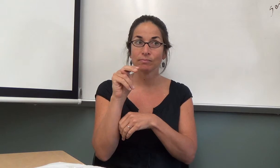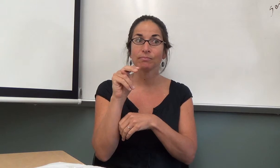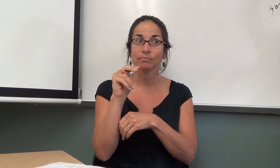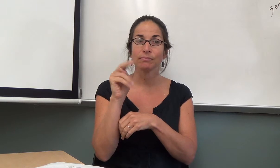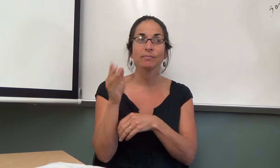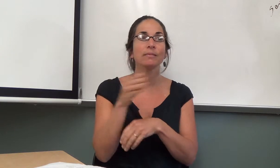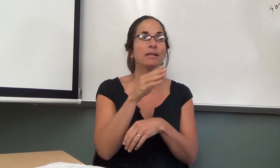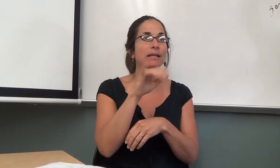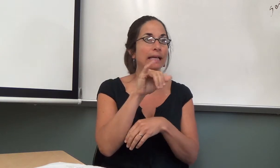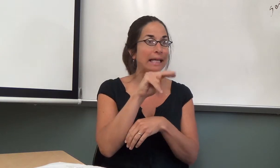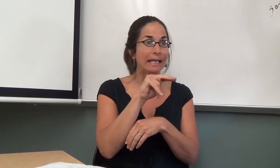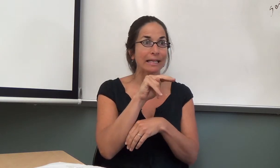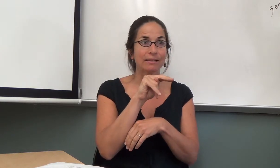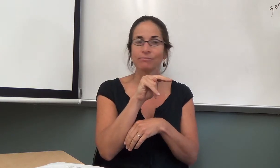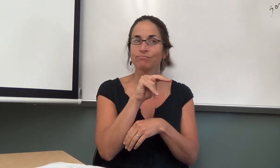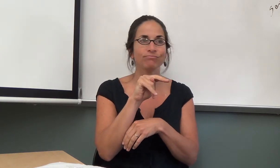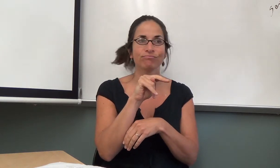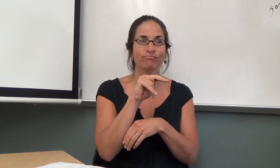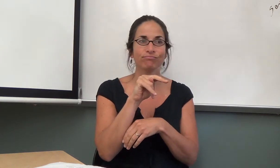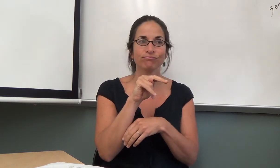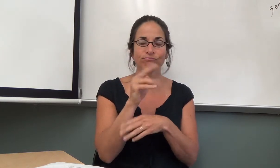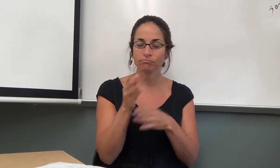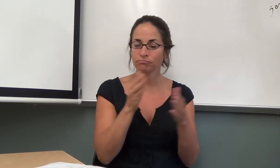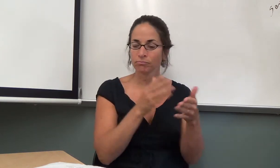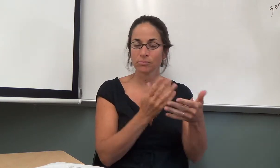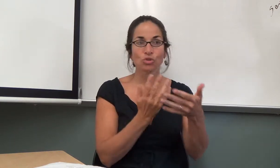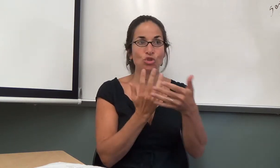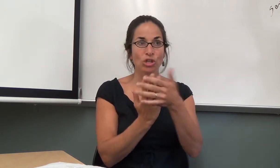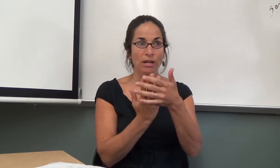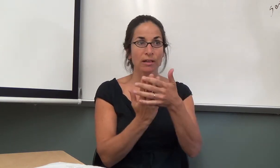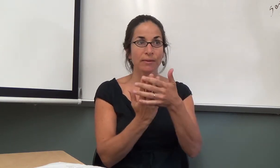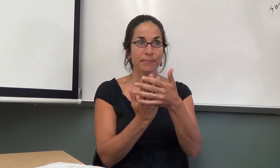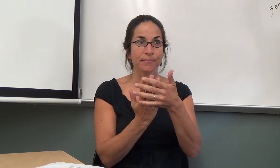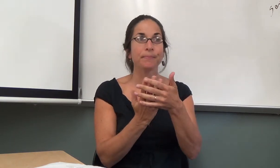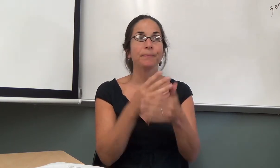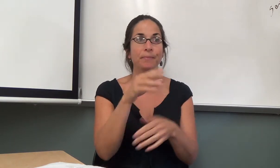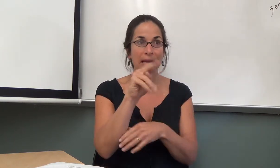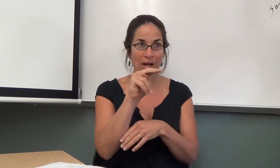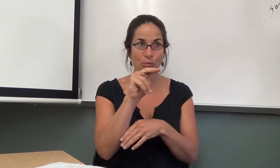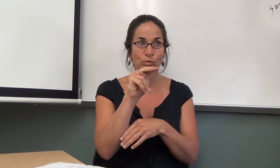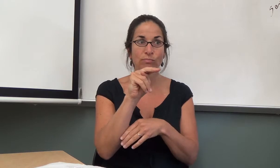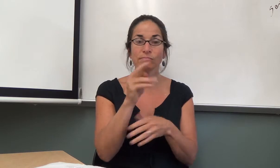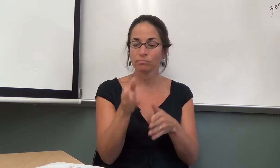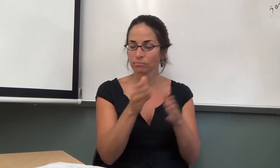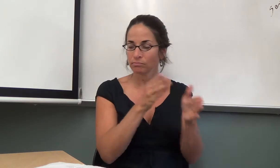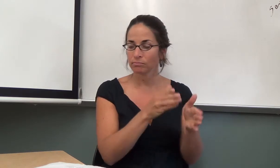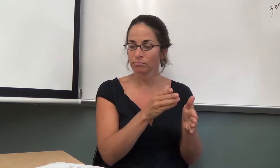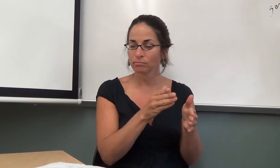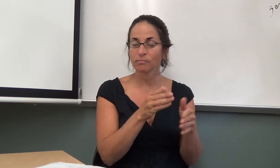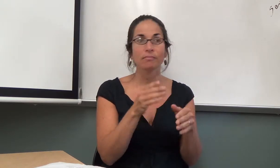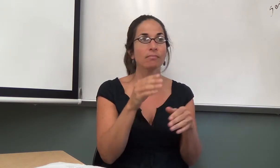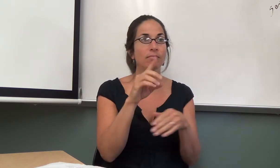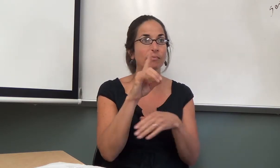yet? No. No. How about jail? That's a noun. Well done. How about did?